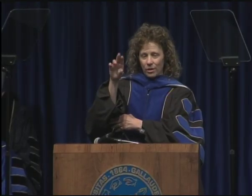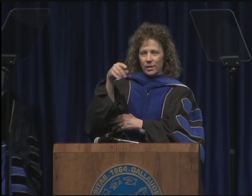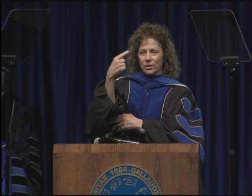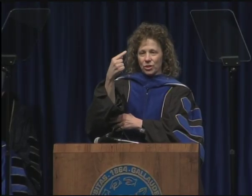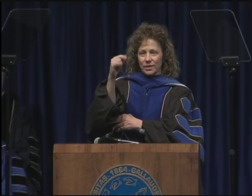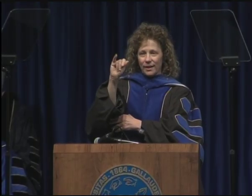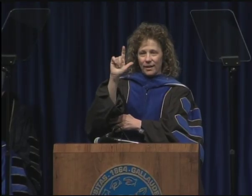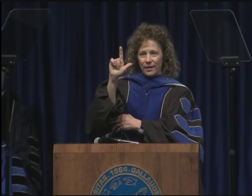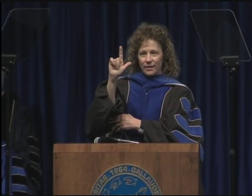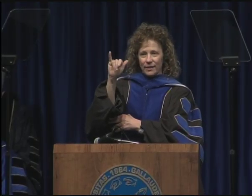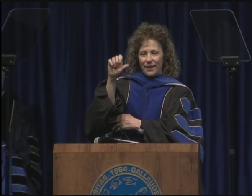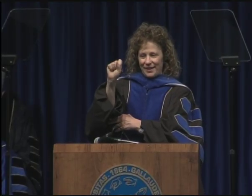Connor Gillis.